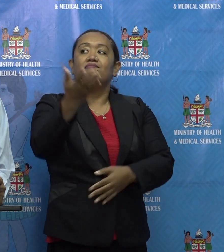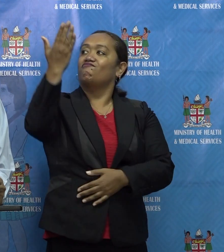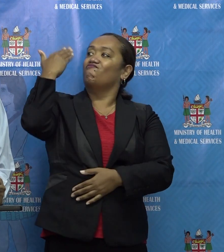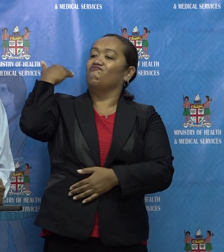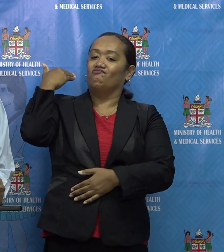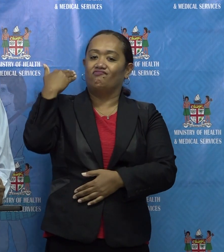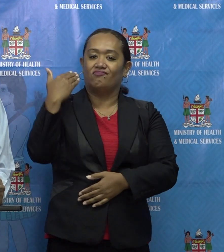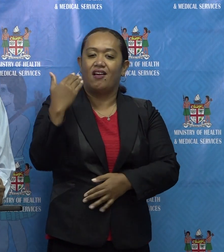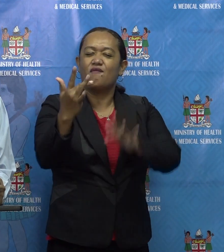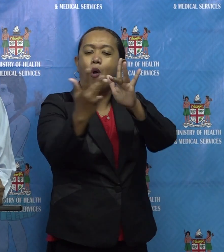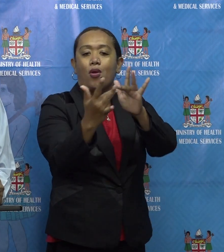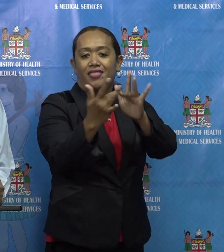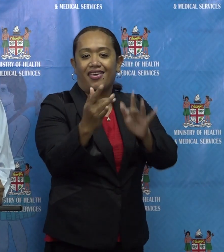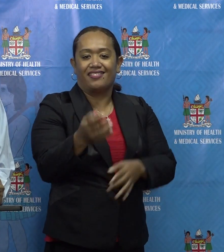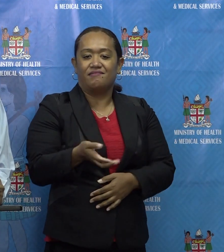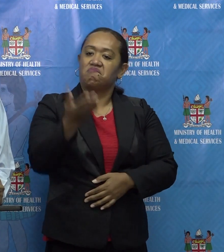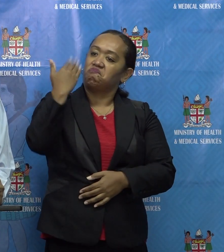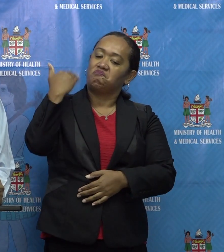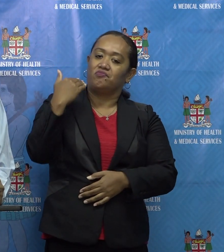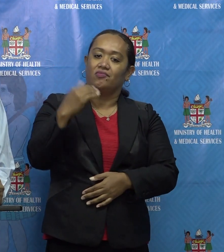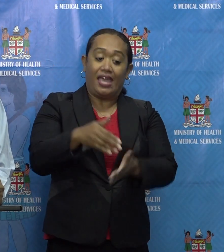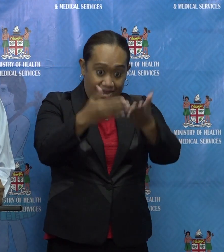She was not identified as a contact at that time.